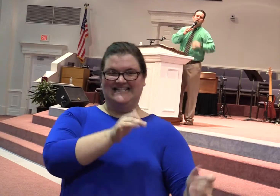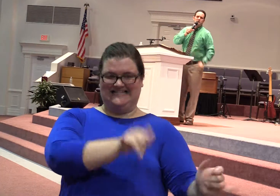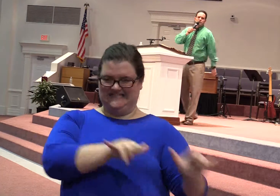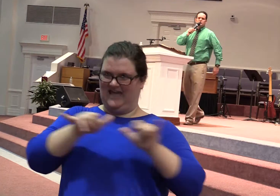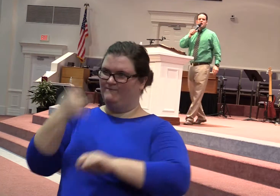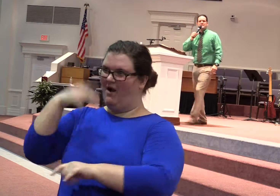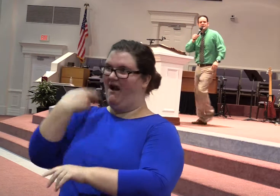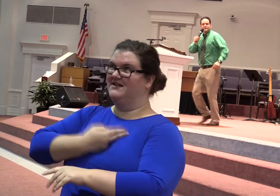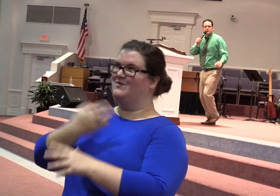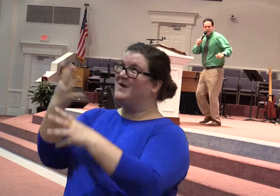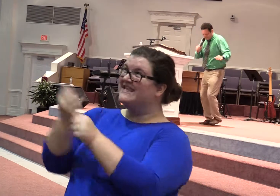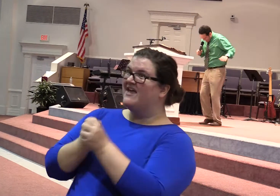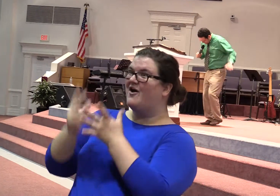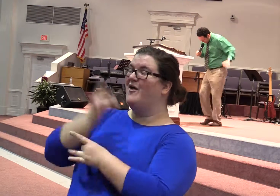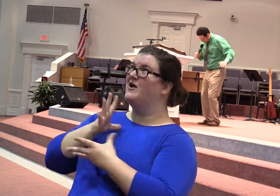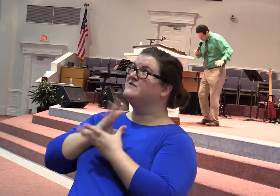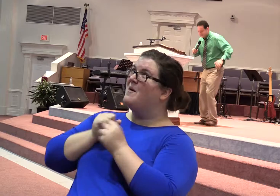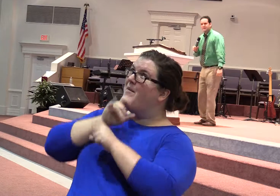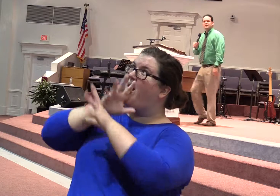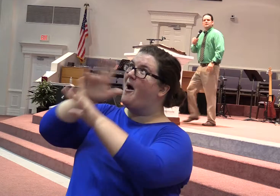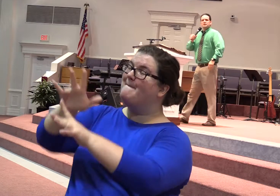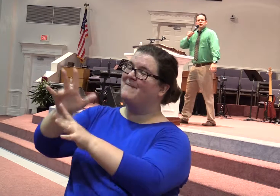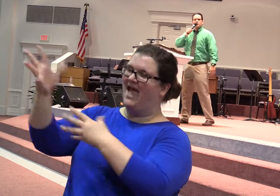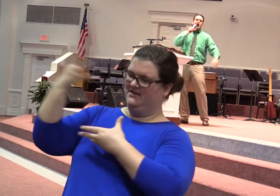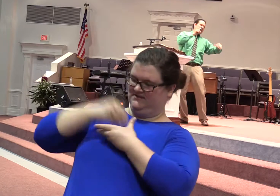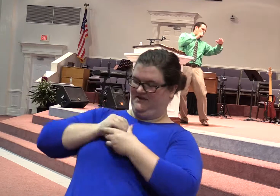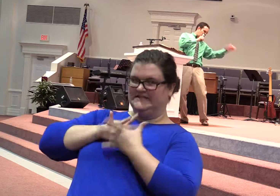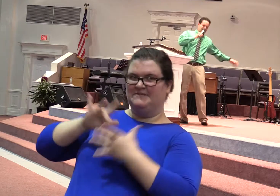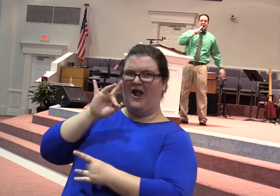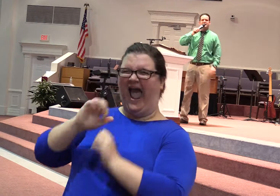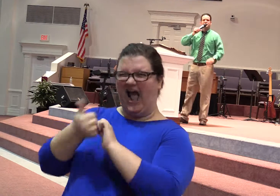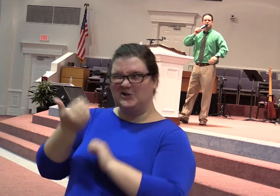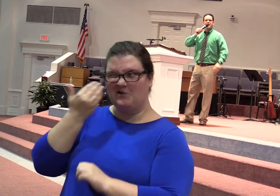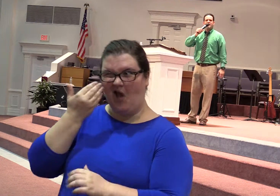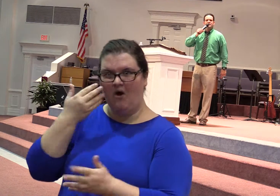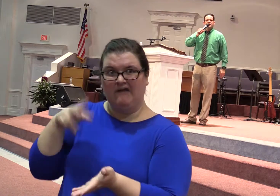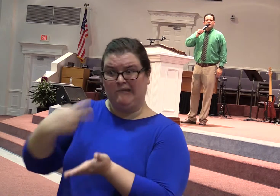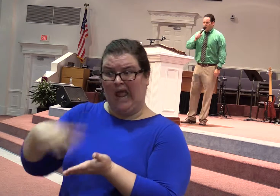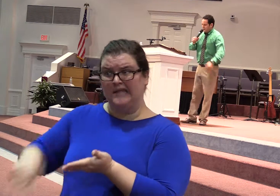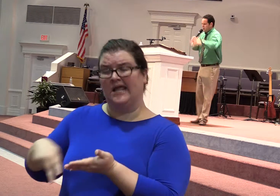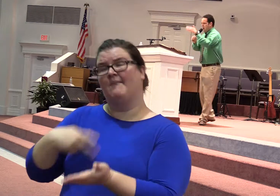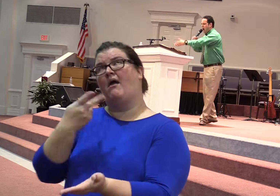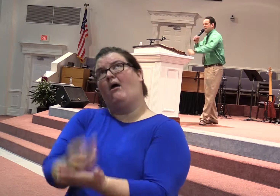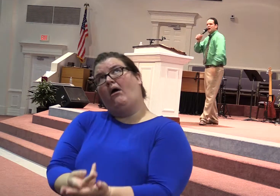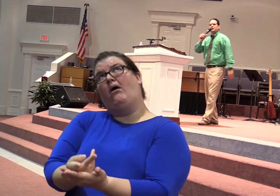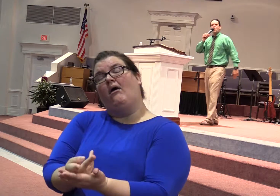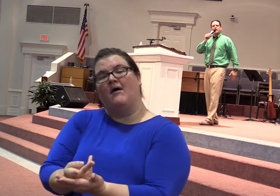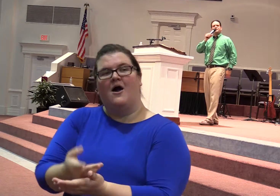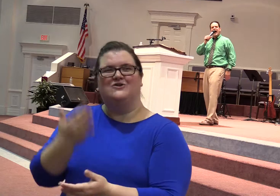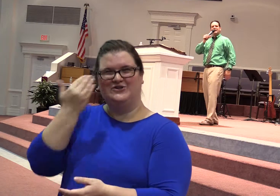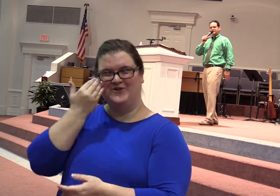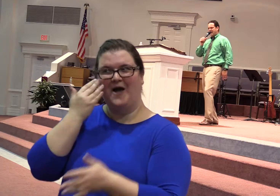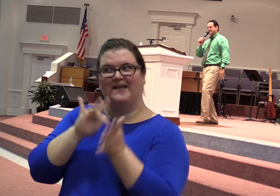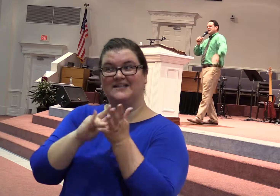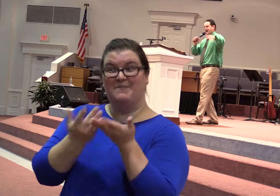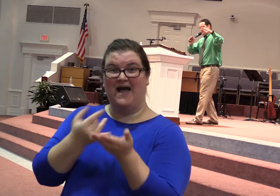know? Do you know because you start dancing? Nope. Do you know because you're slain in the Spirit? Or do you know because the Word of